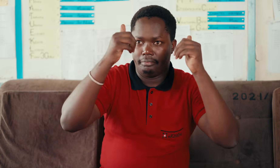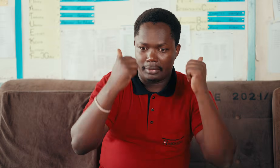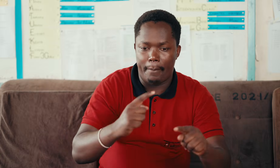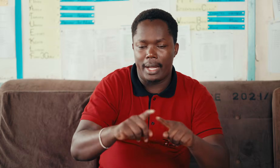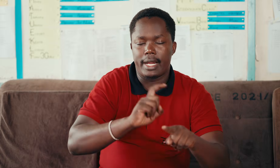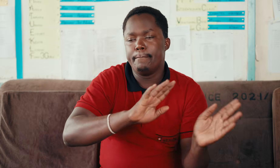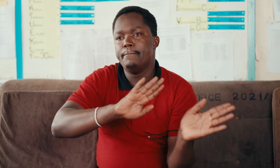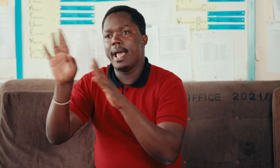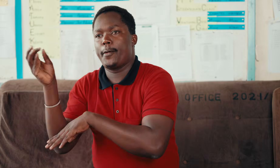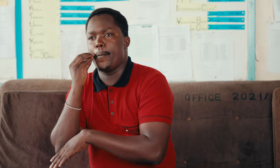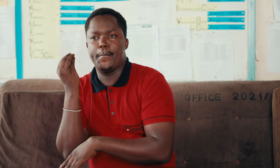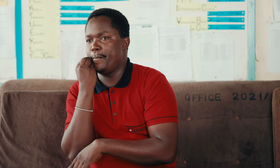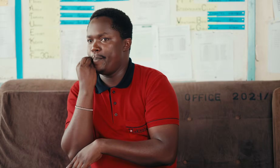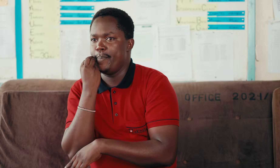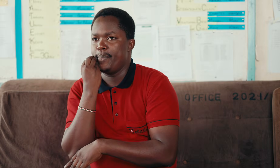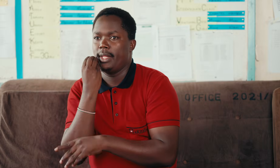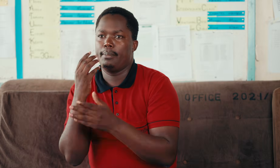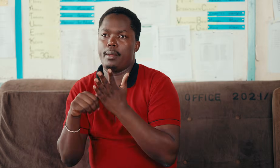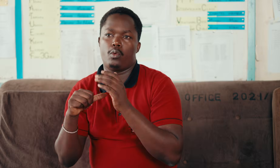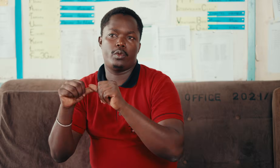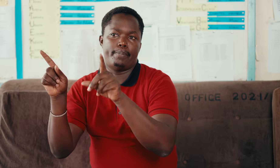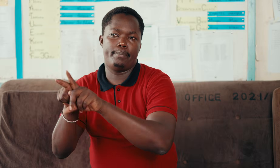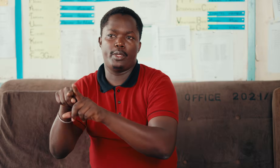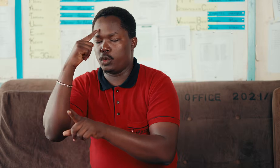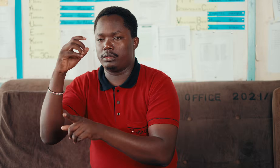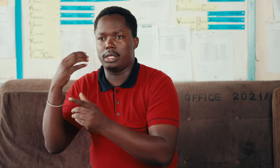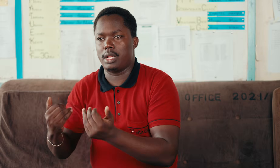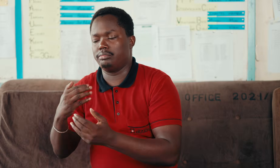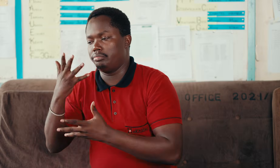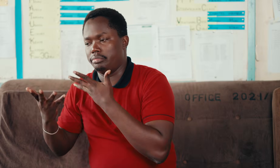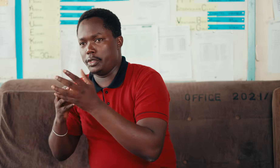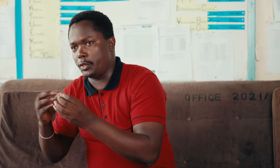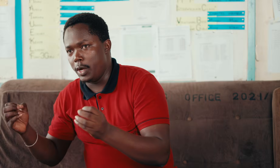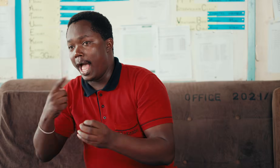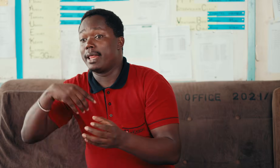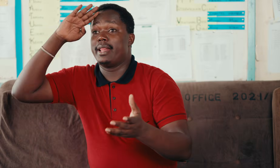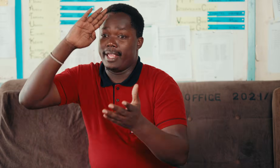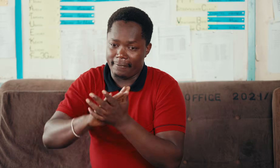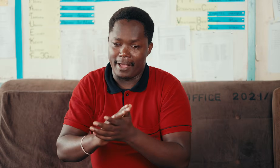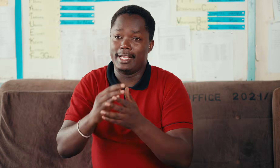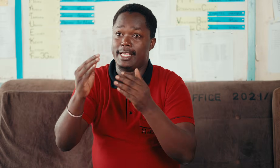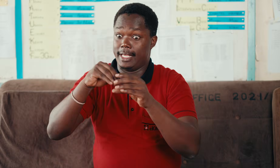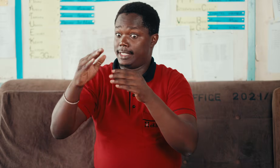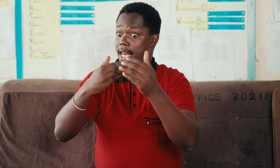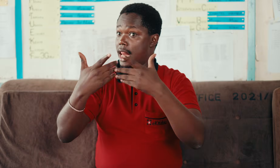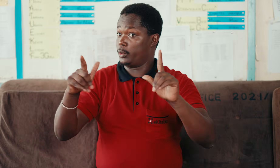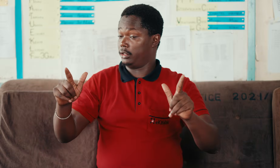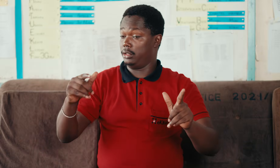school, the teacher will do her best or his best, and the learner will learn sign language. But when they go home, the language will disappear because there's no one to connect or